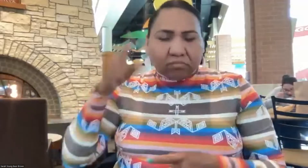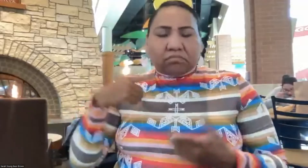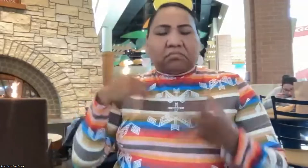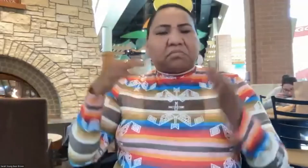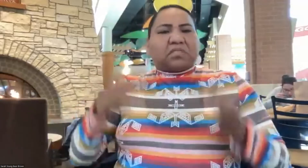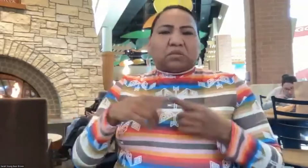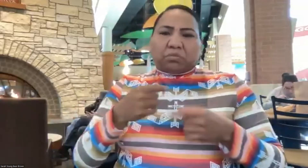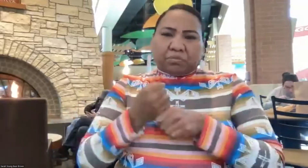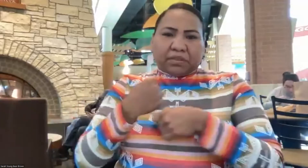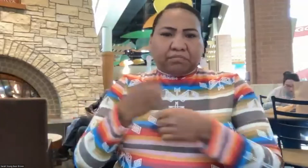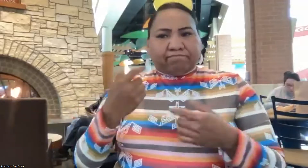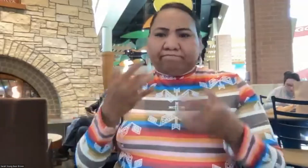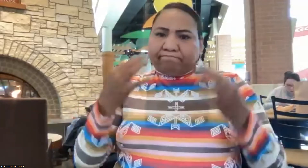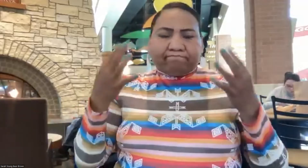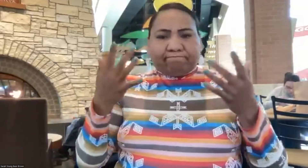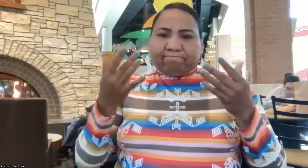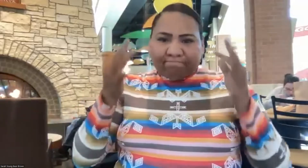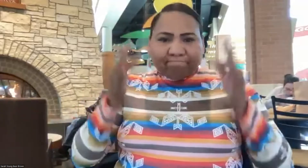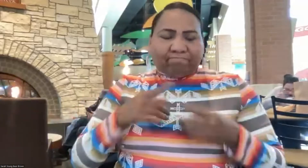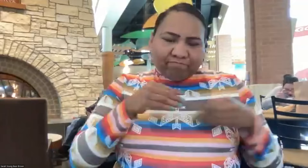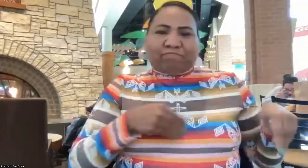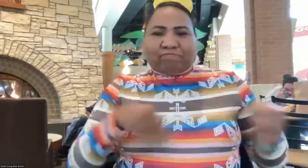My first experiences there began when I was 5 years old,